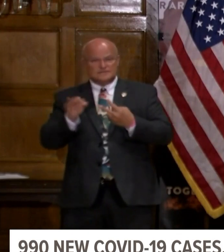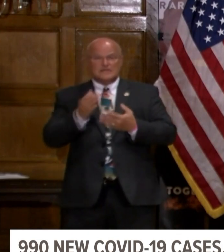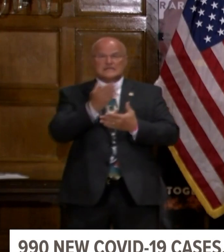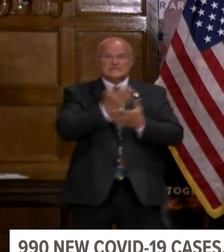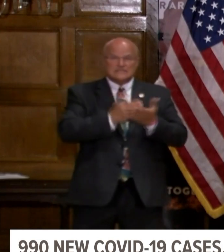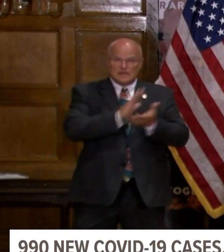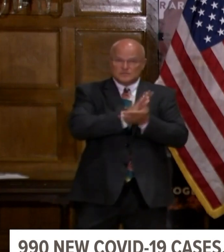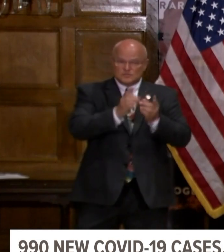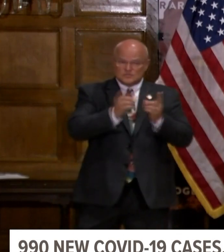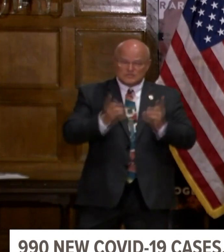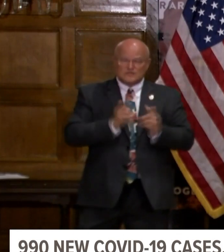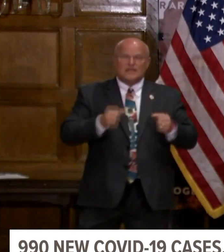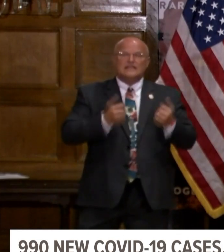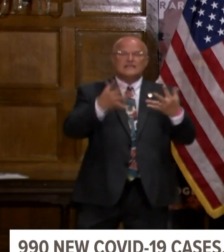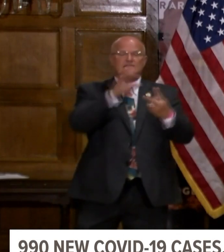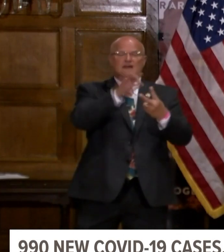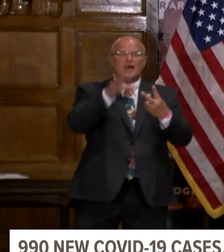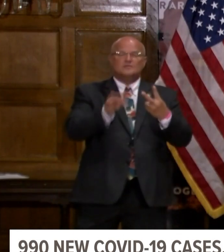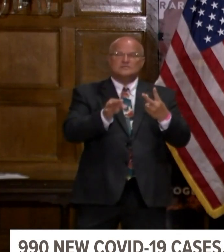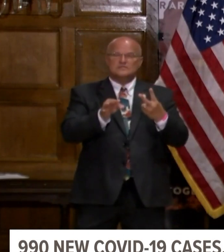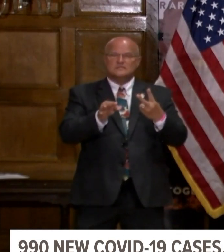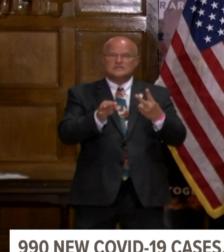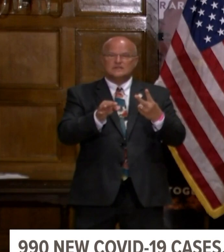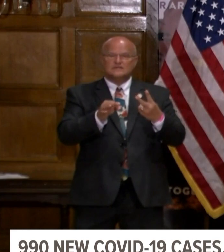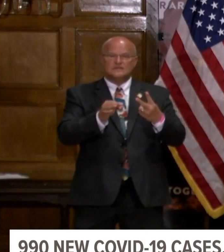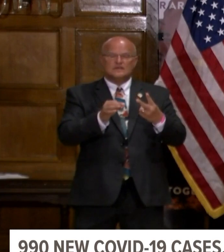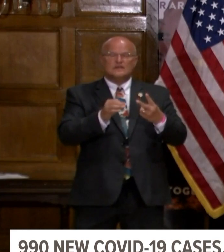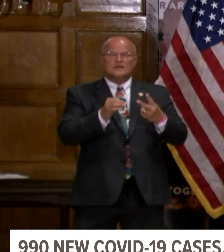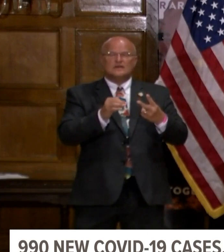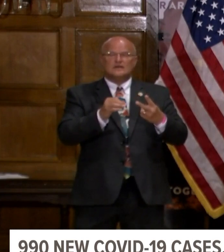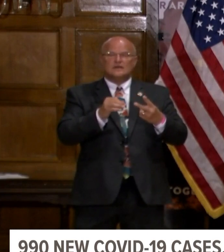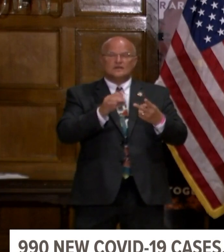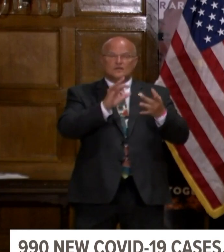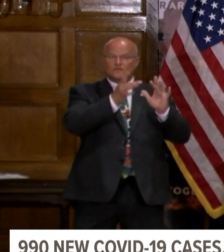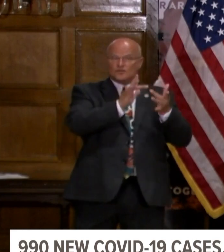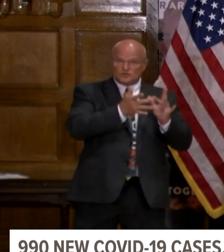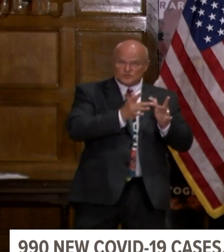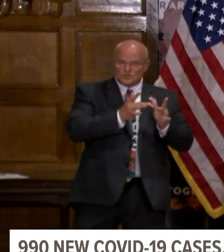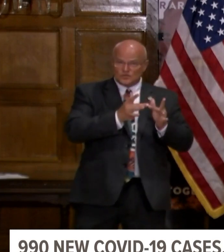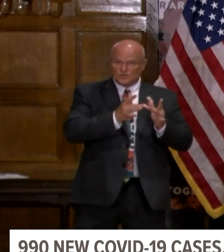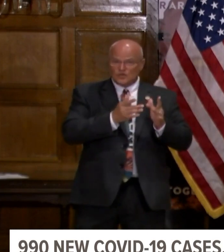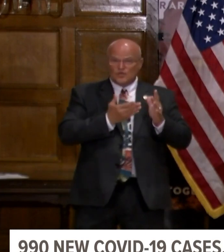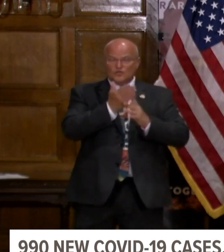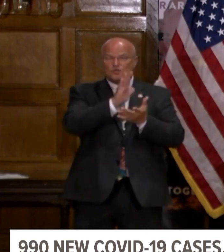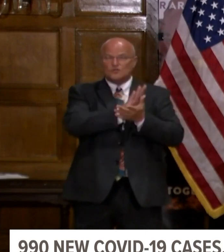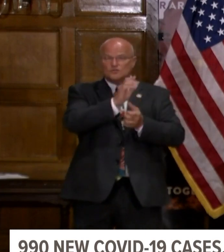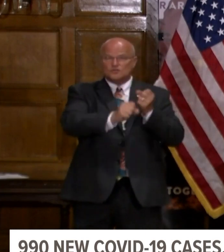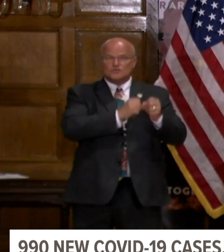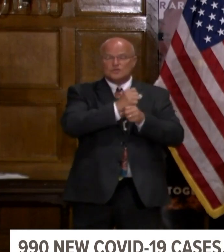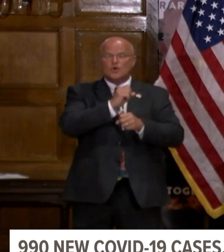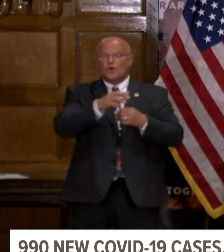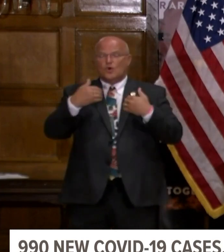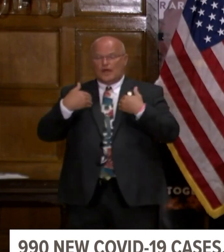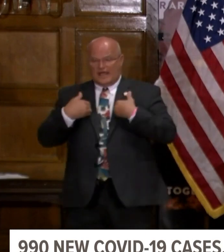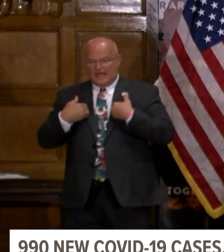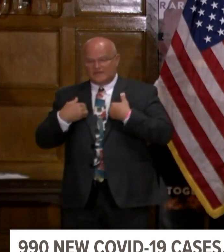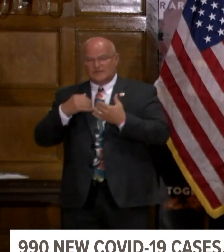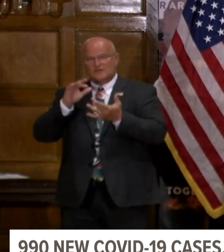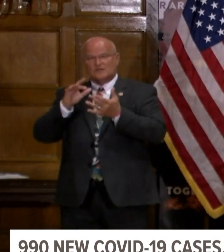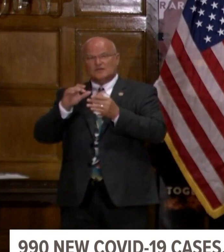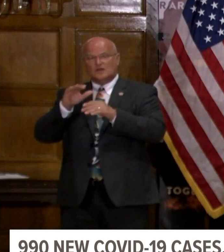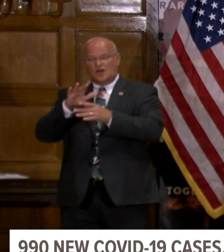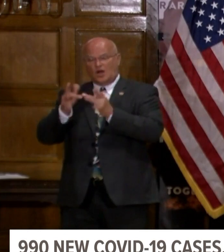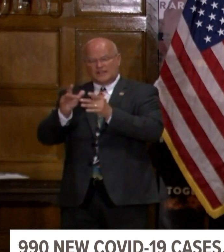some school districts, they've given an option of going virtual through the school year or having